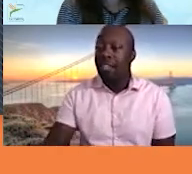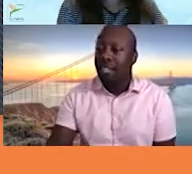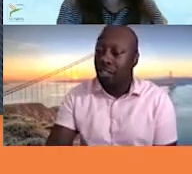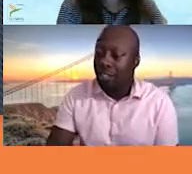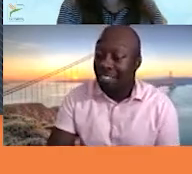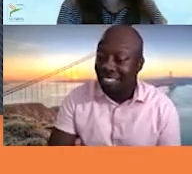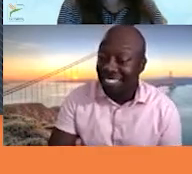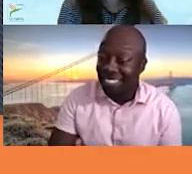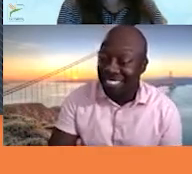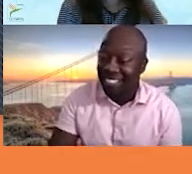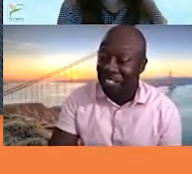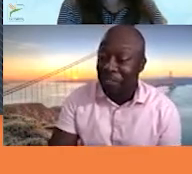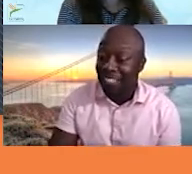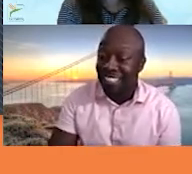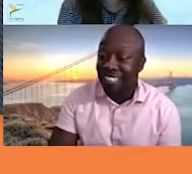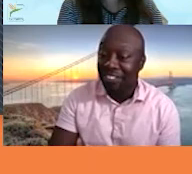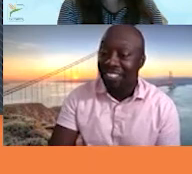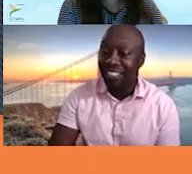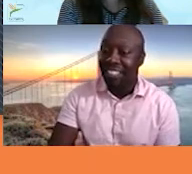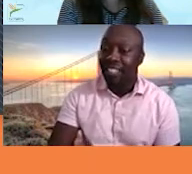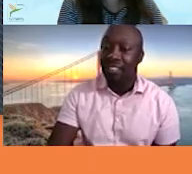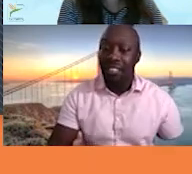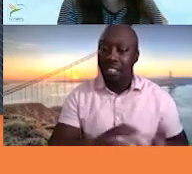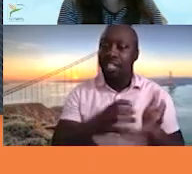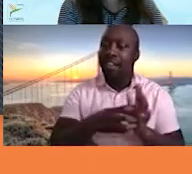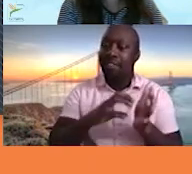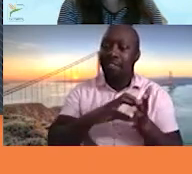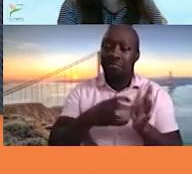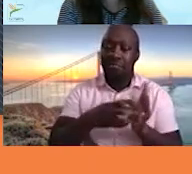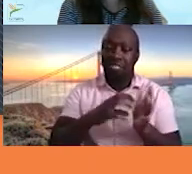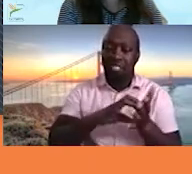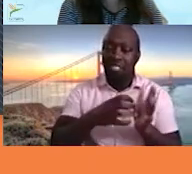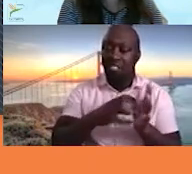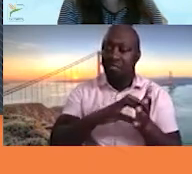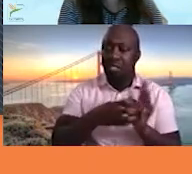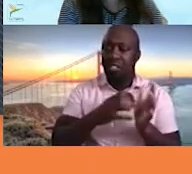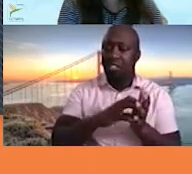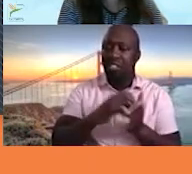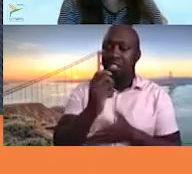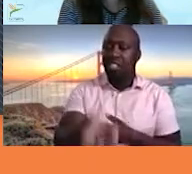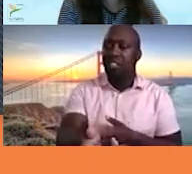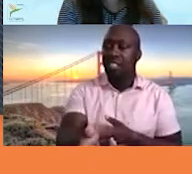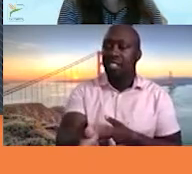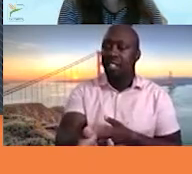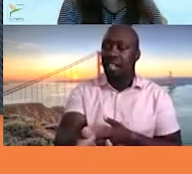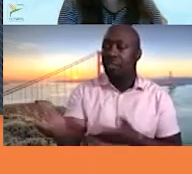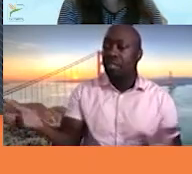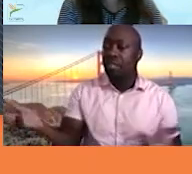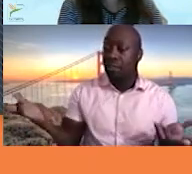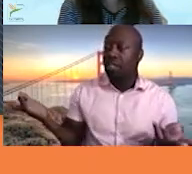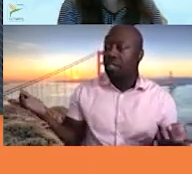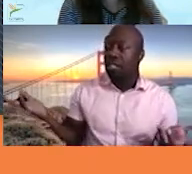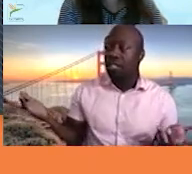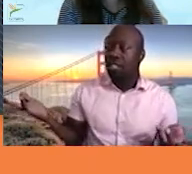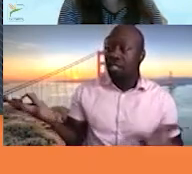Or the yes trick. This is a good one, yes trick. So let's say you gave your 1 year old a cookie already. I